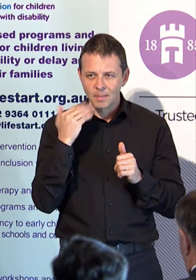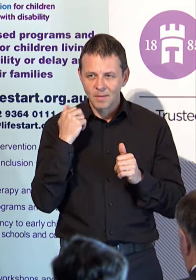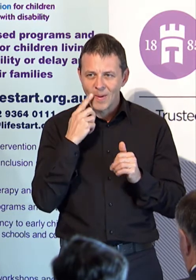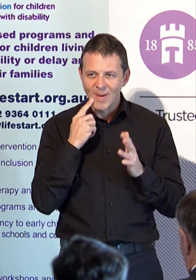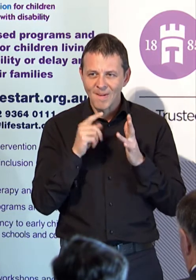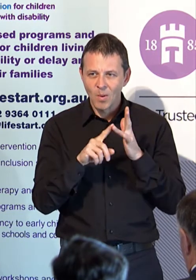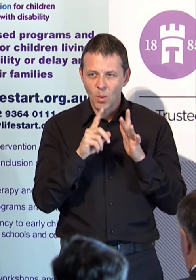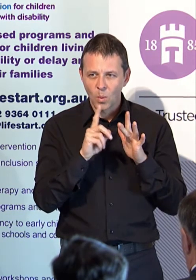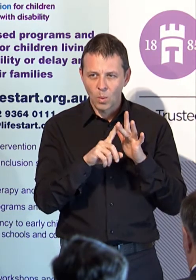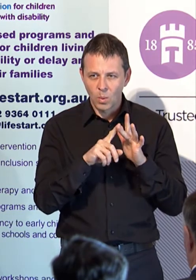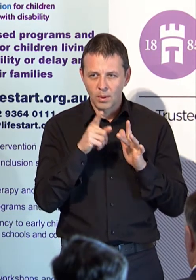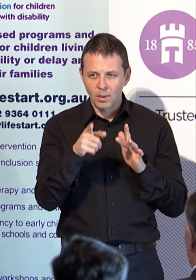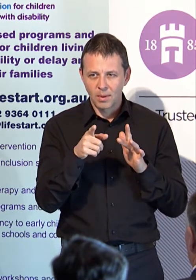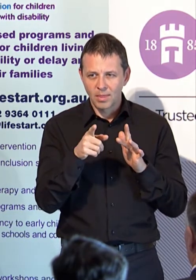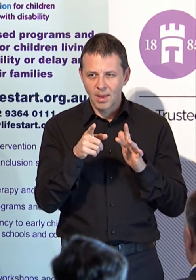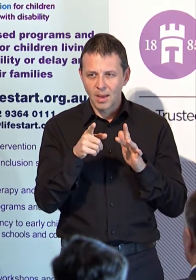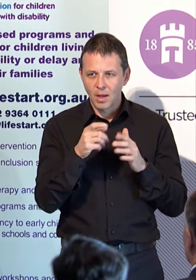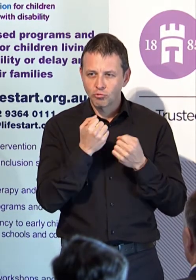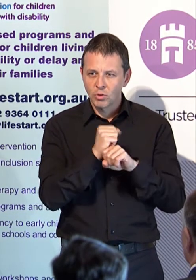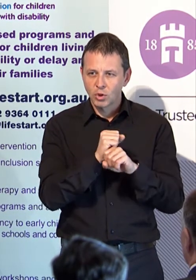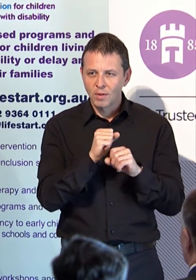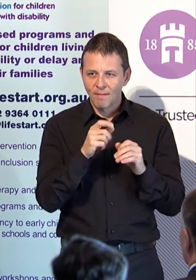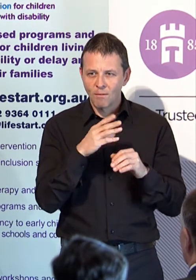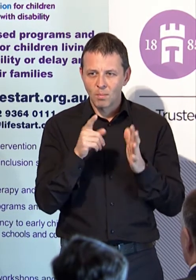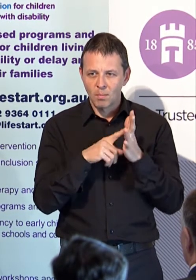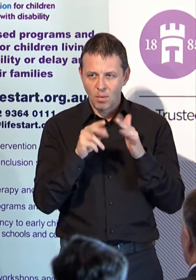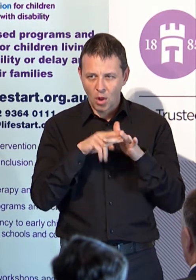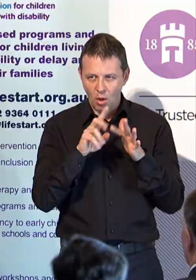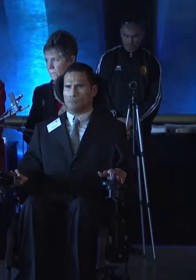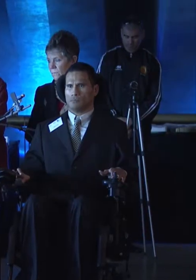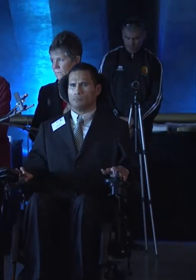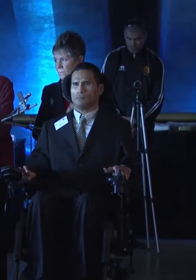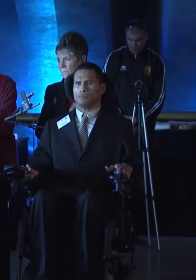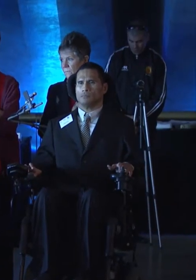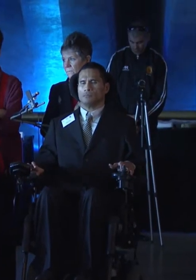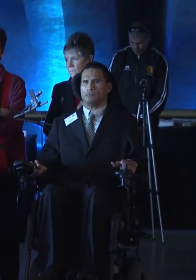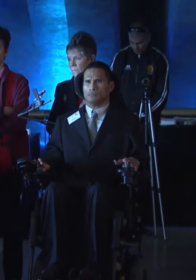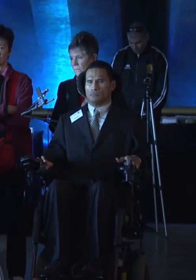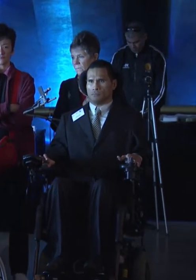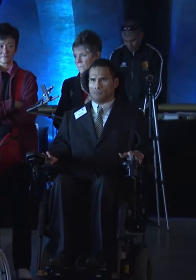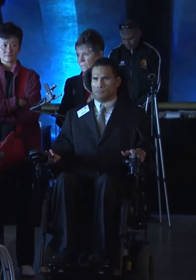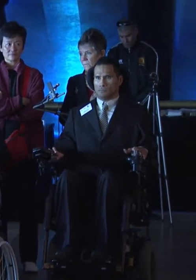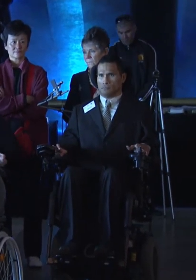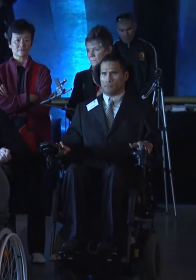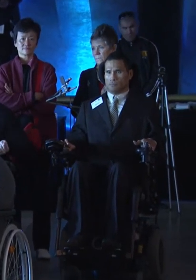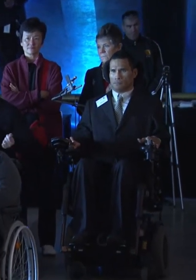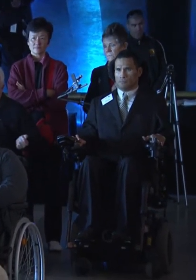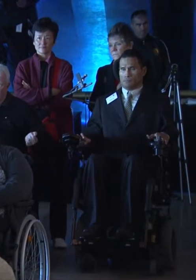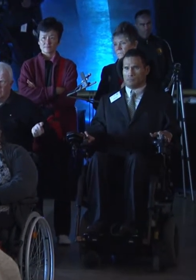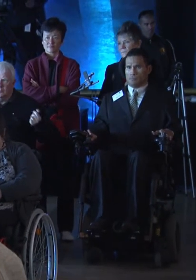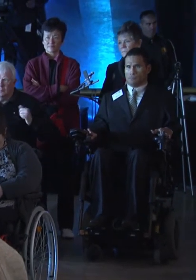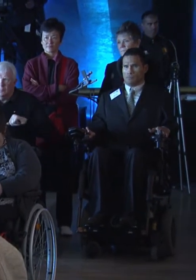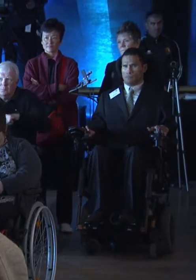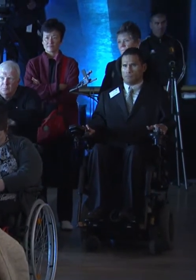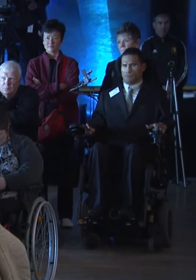OI was the initiative of LifeStart and was seed funded by the Trust Company, which is